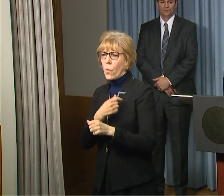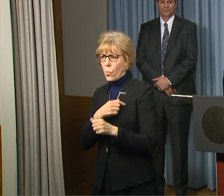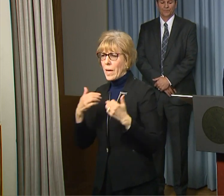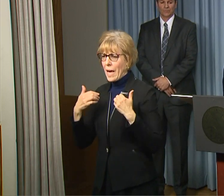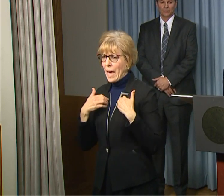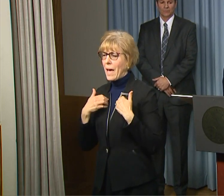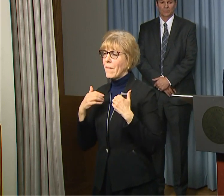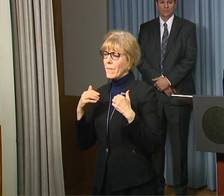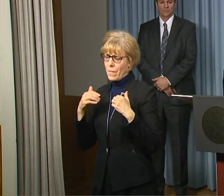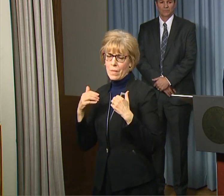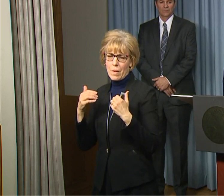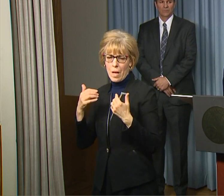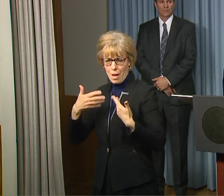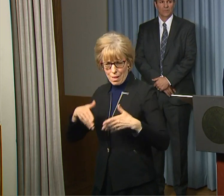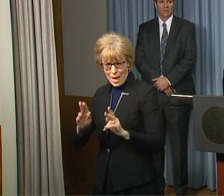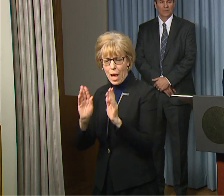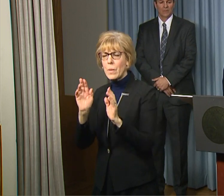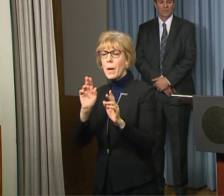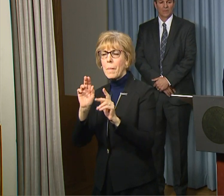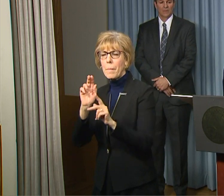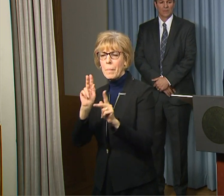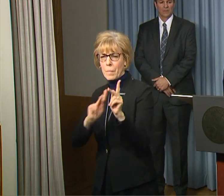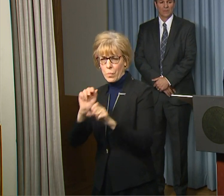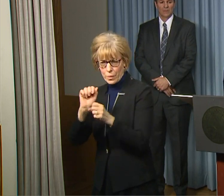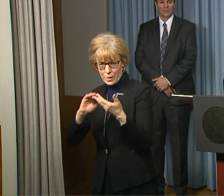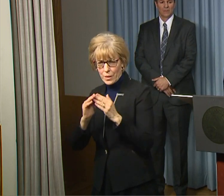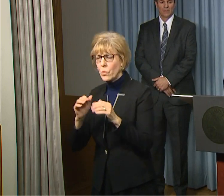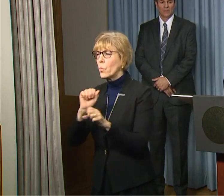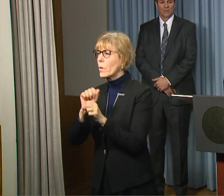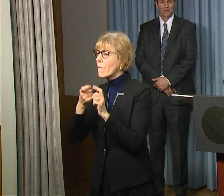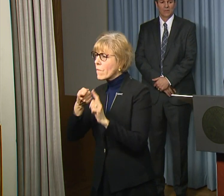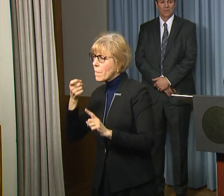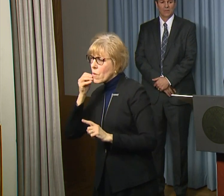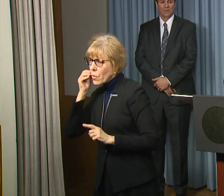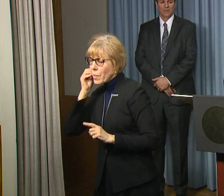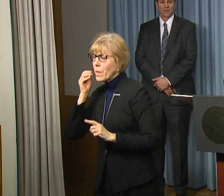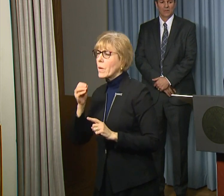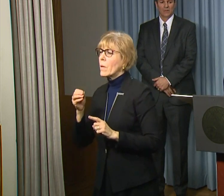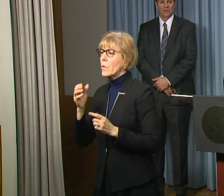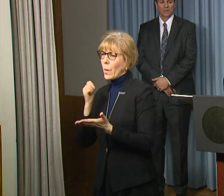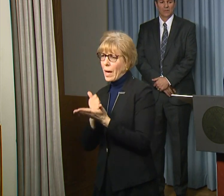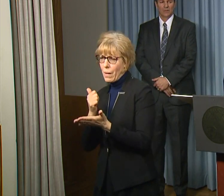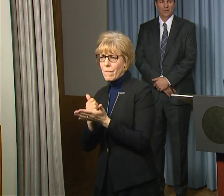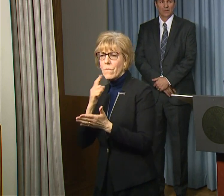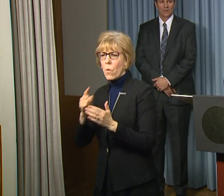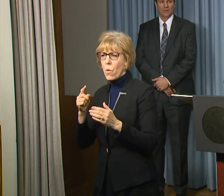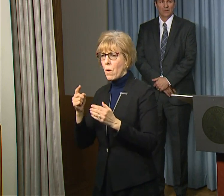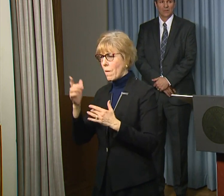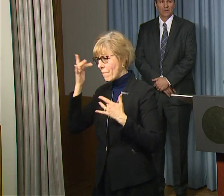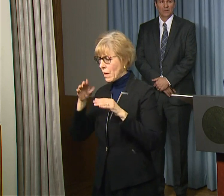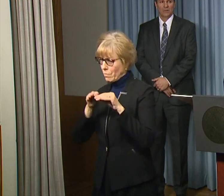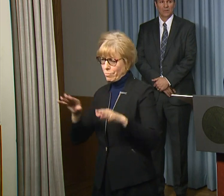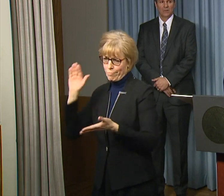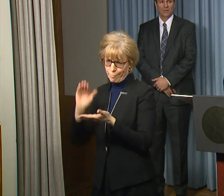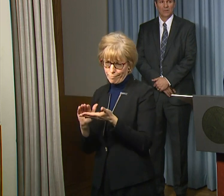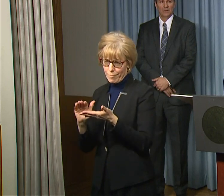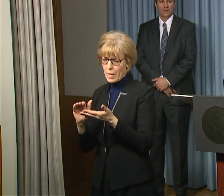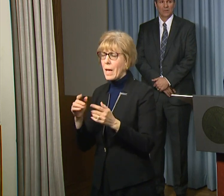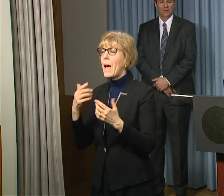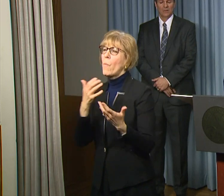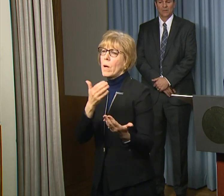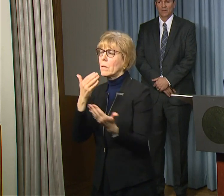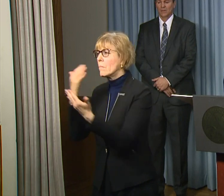opportunity for city employees, again, to help stem the tide of this virus, I want to just send a special thank you to our city employees